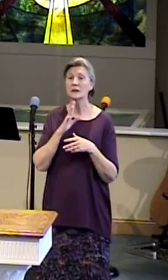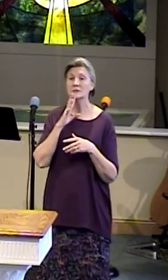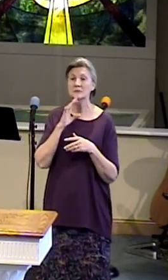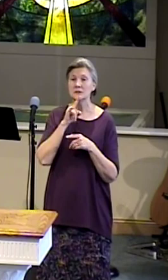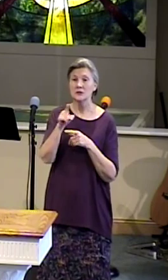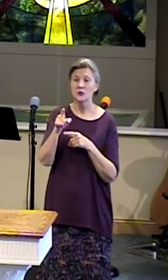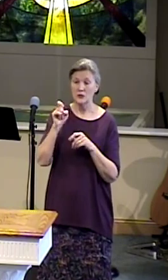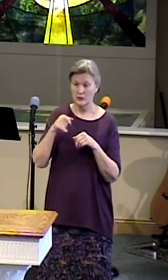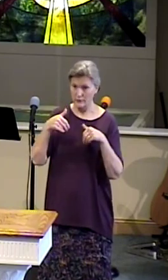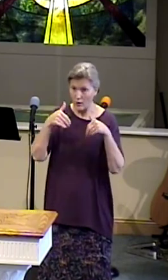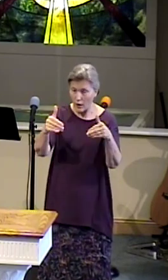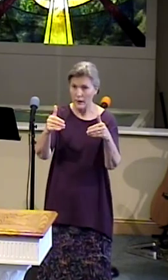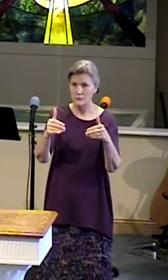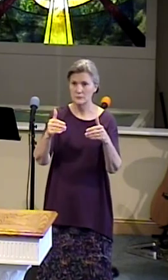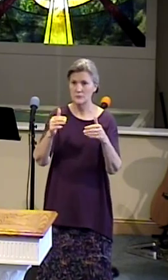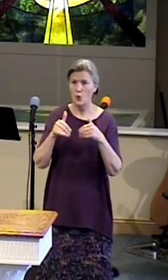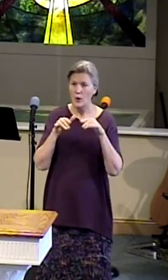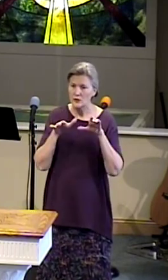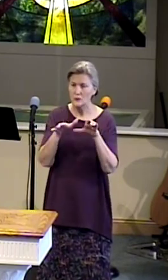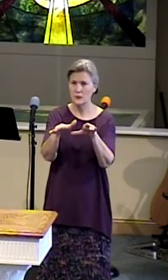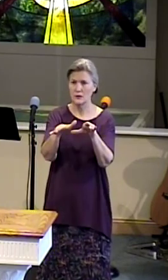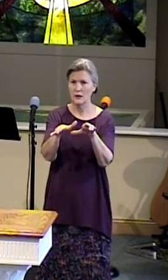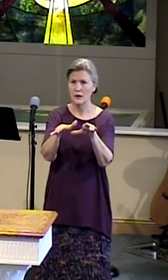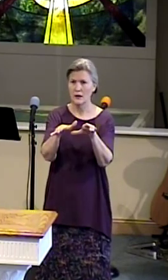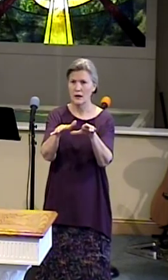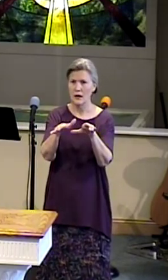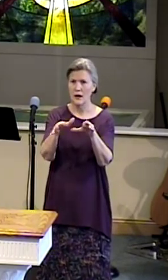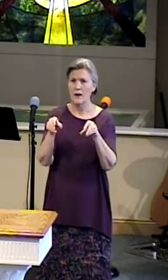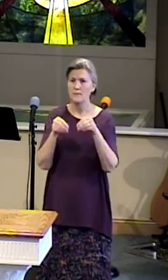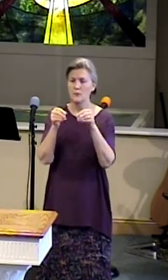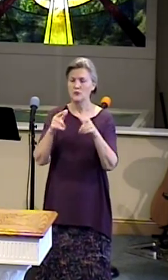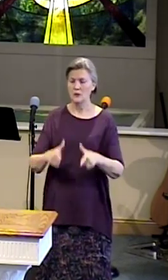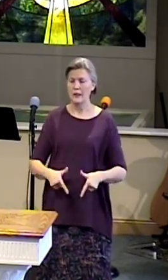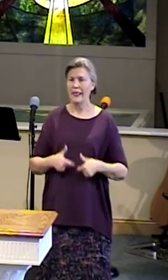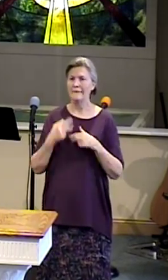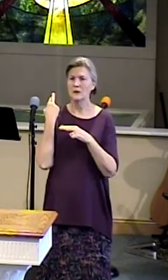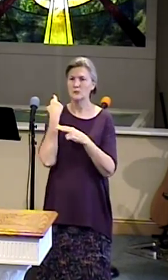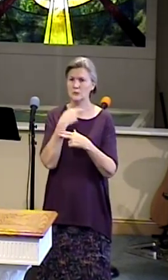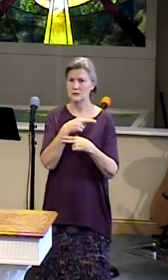and do it. You put your life at risk and go pray for a murderer.